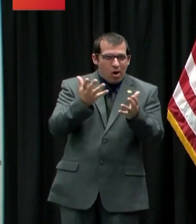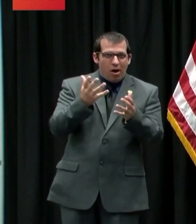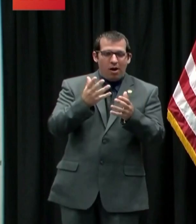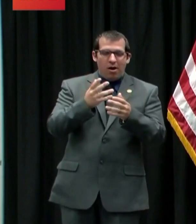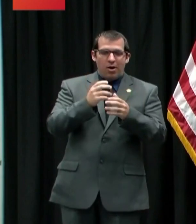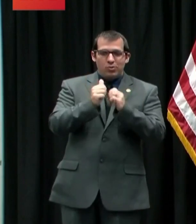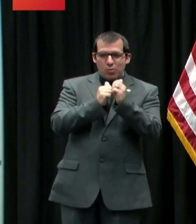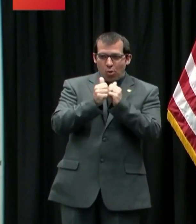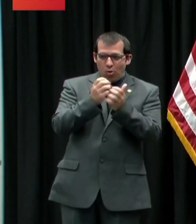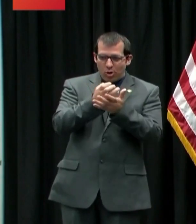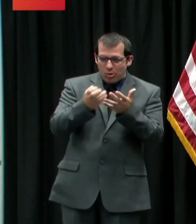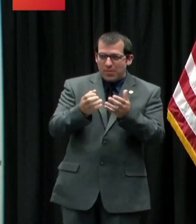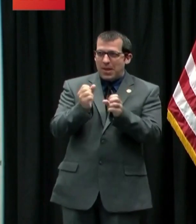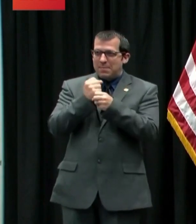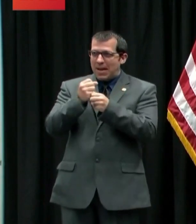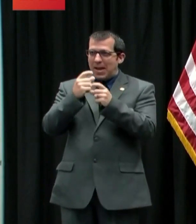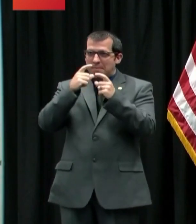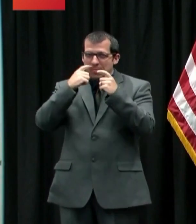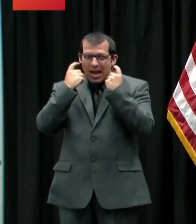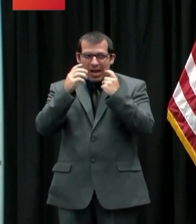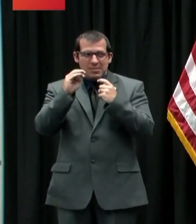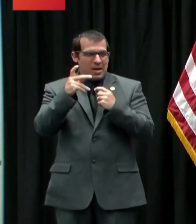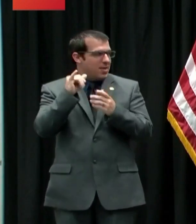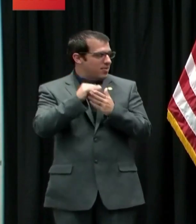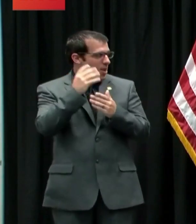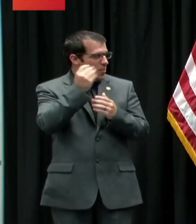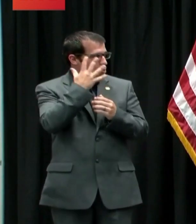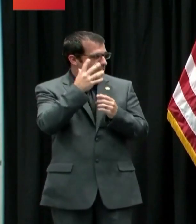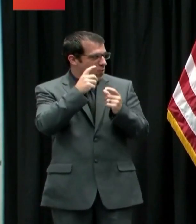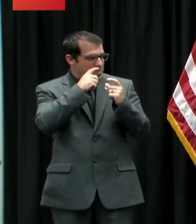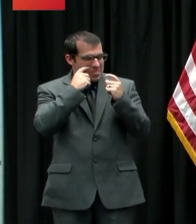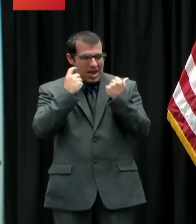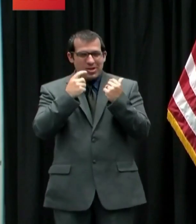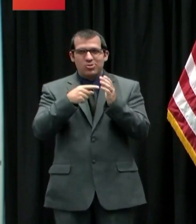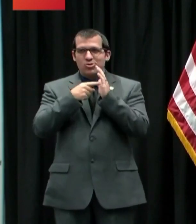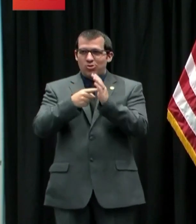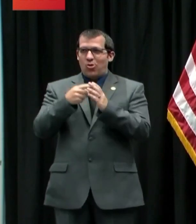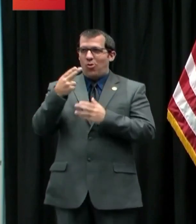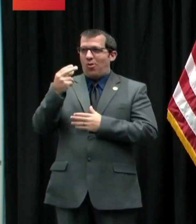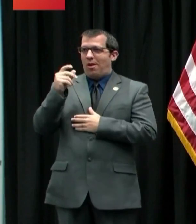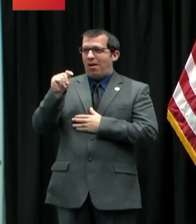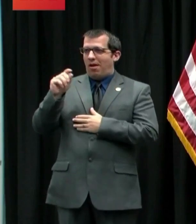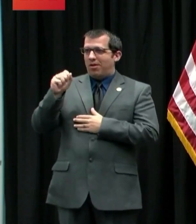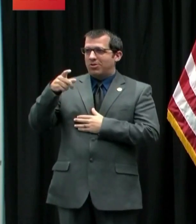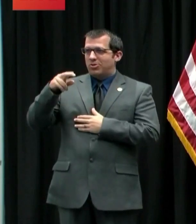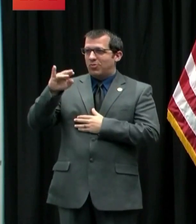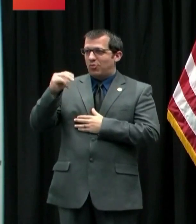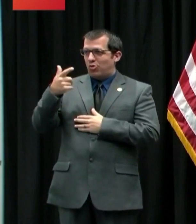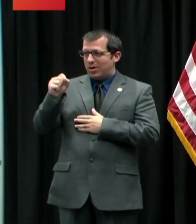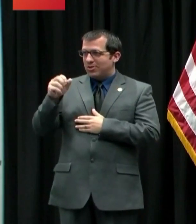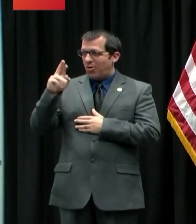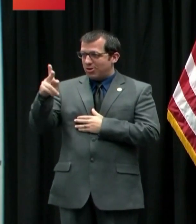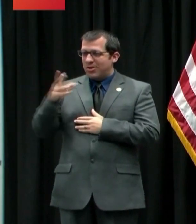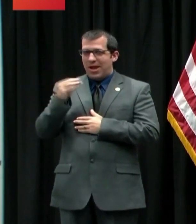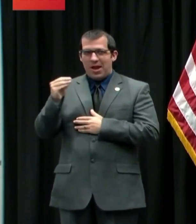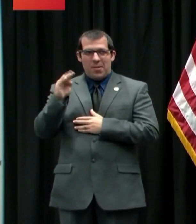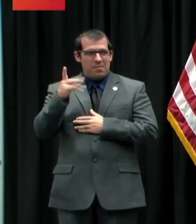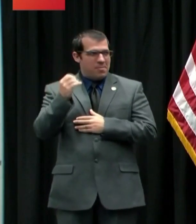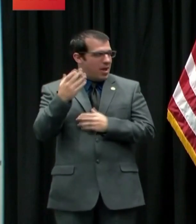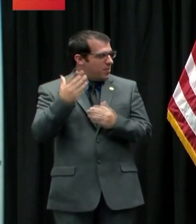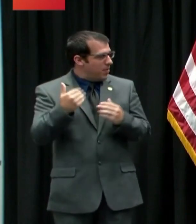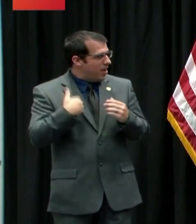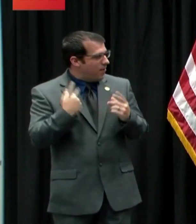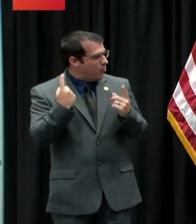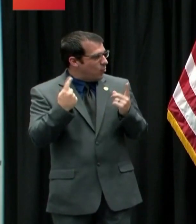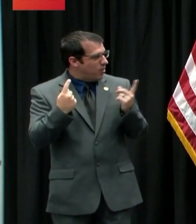but also making masks, and they make, of course, this beautiful mask showing Hot Springs, Arkansas, and Mike probably has one